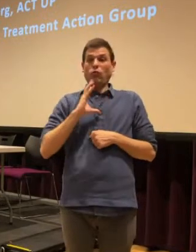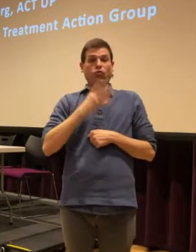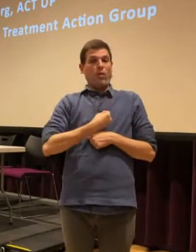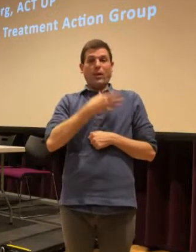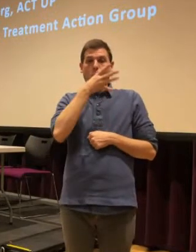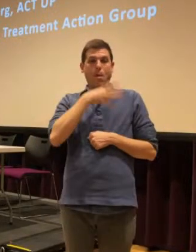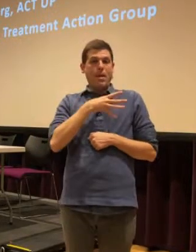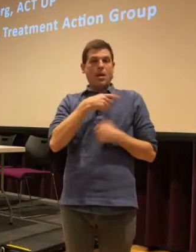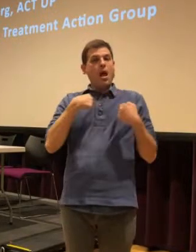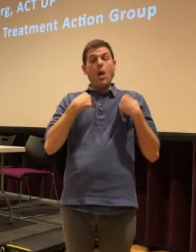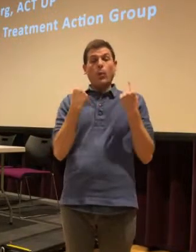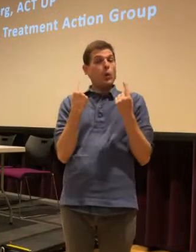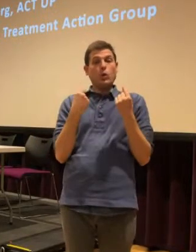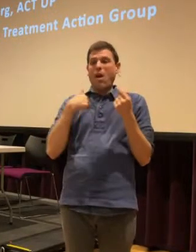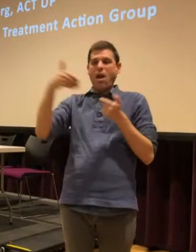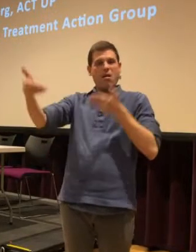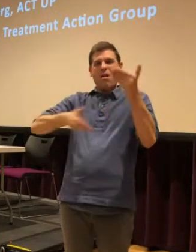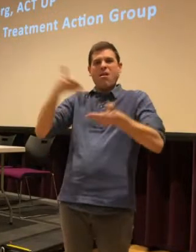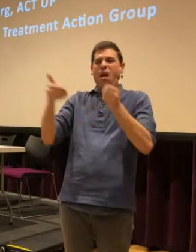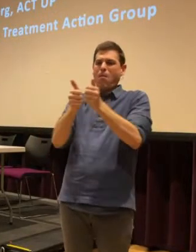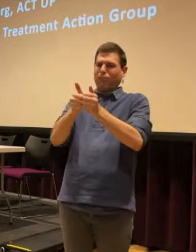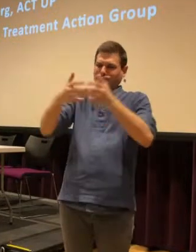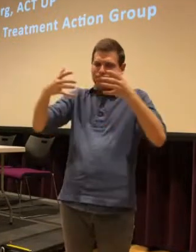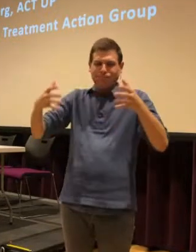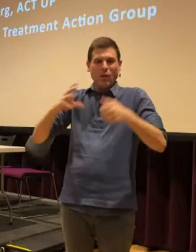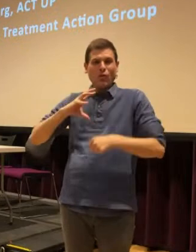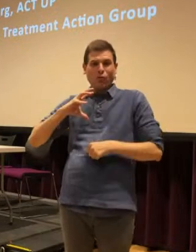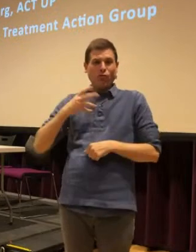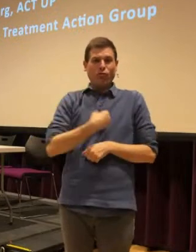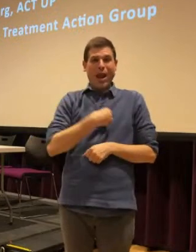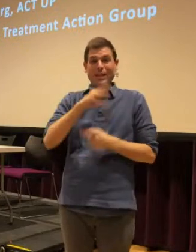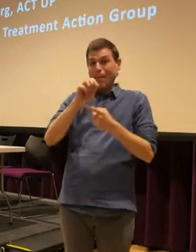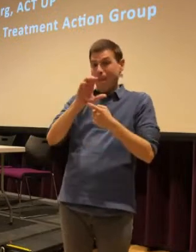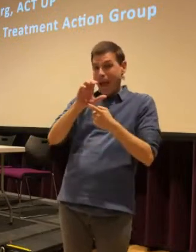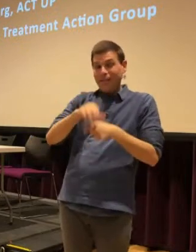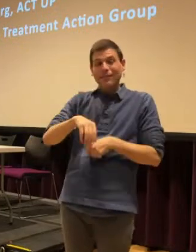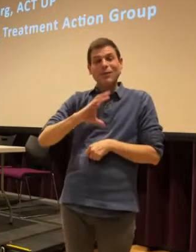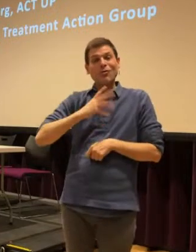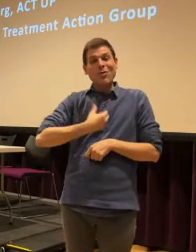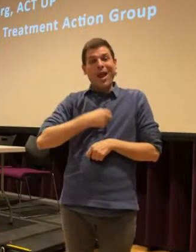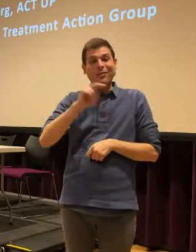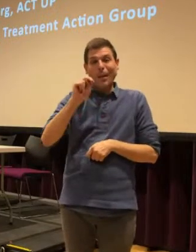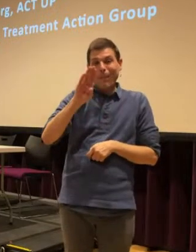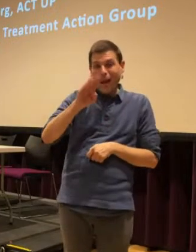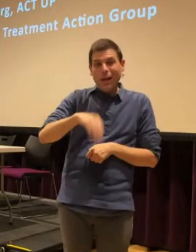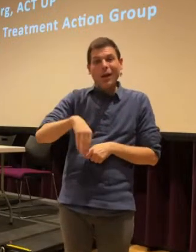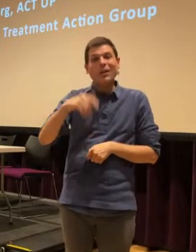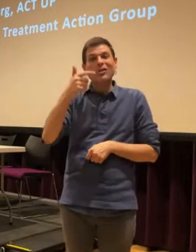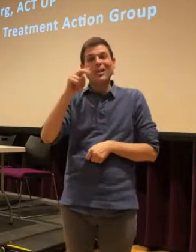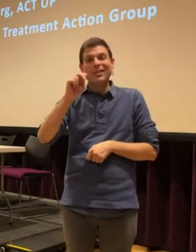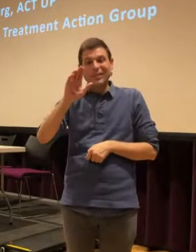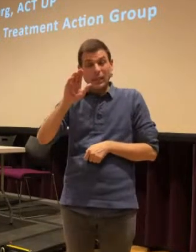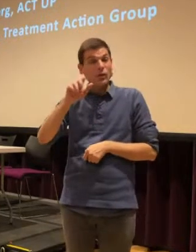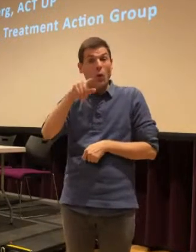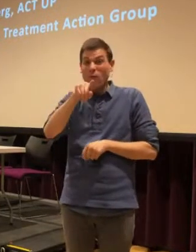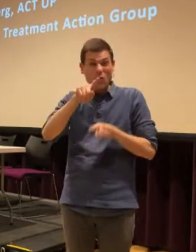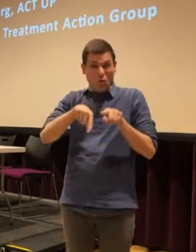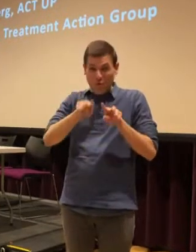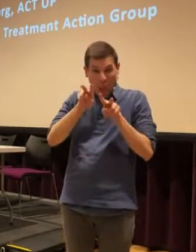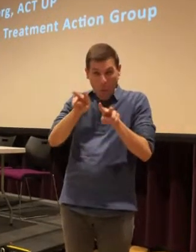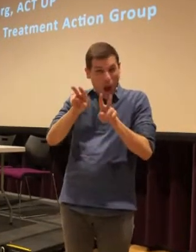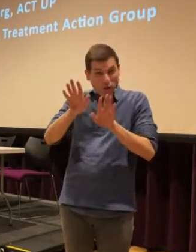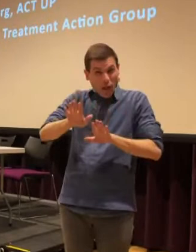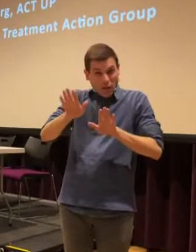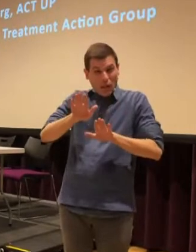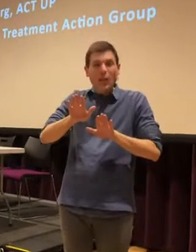our trans masculine and our trans non-binary and trans non-conforming. So please tune in. If you cannot tune in that Sunday,